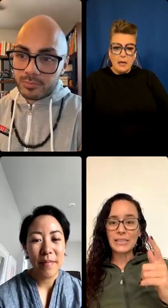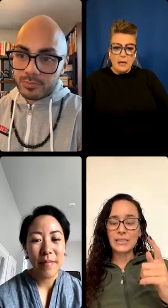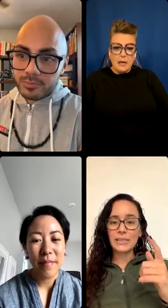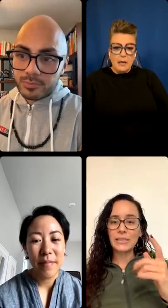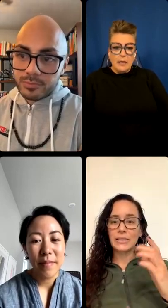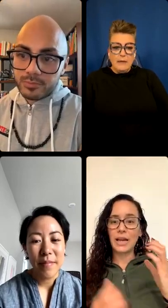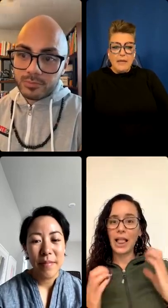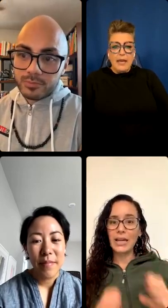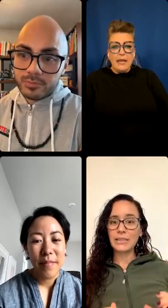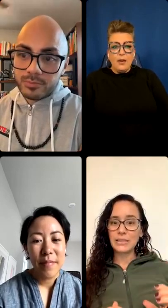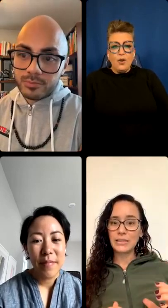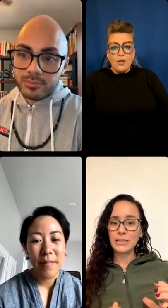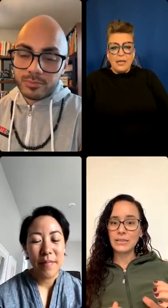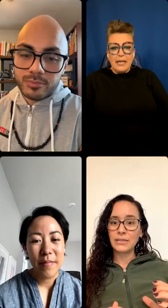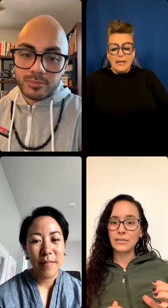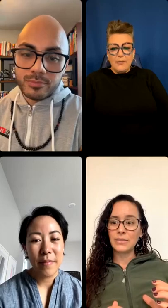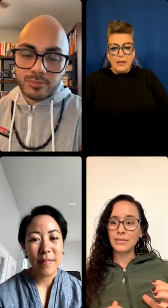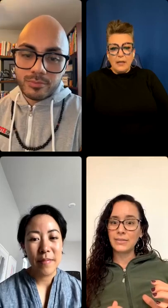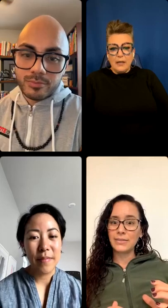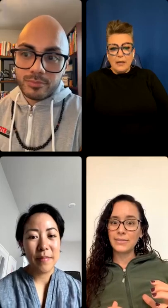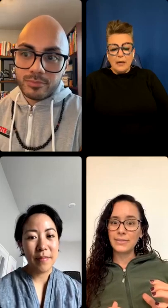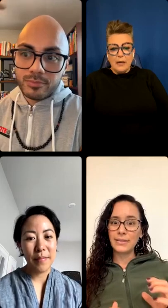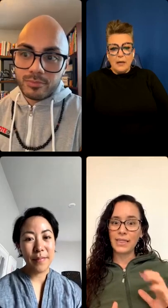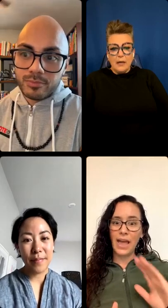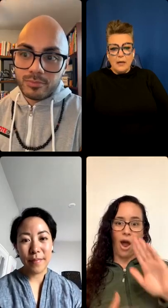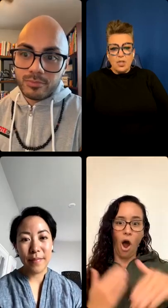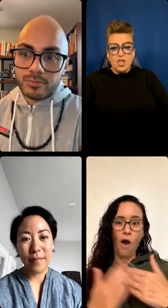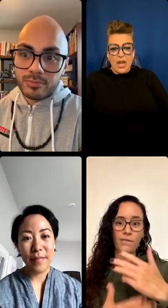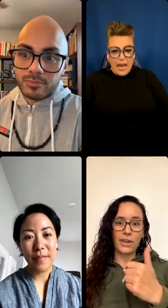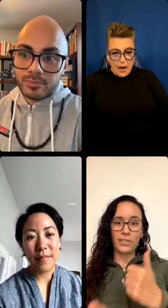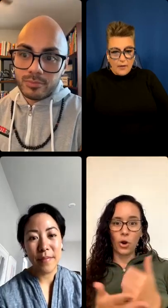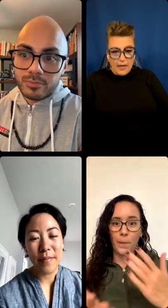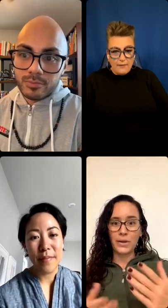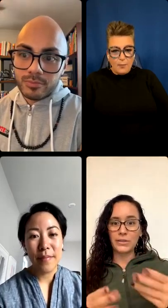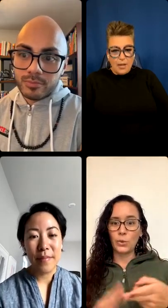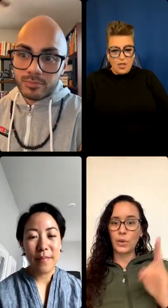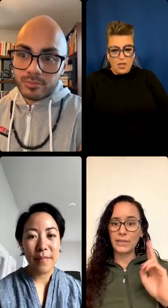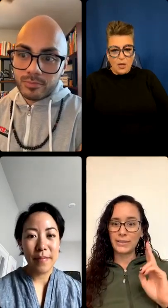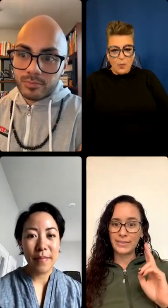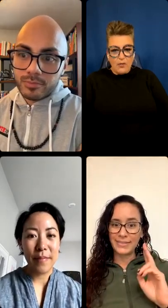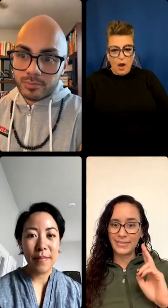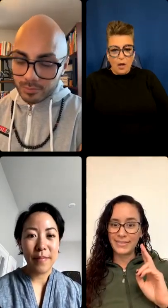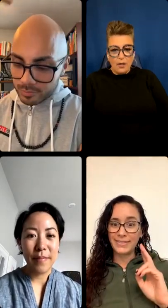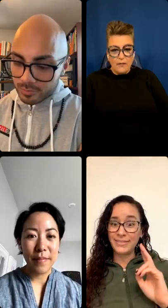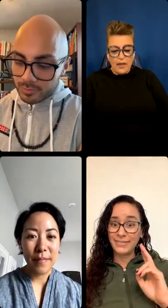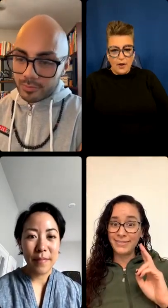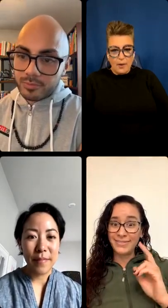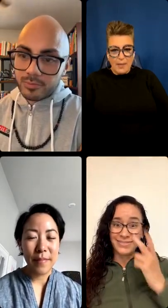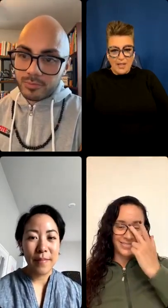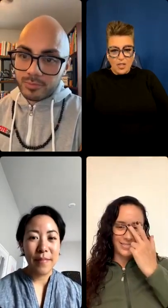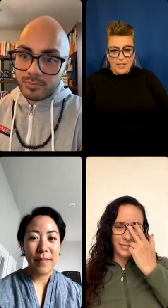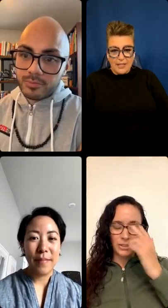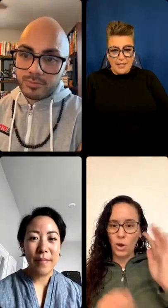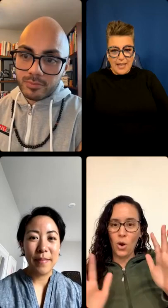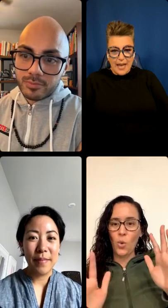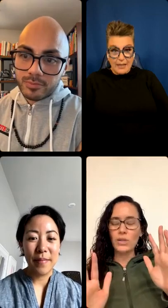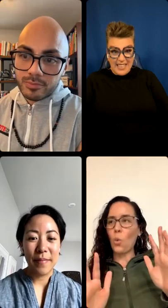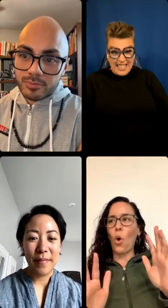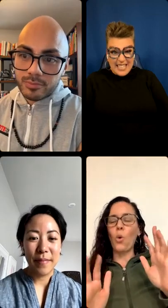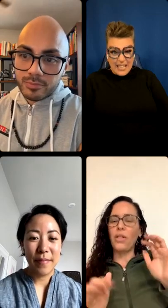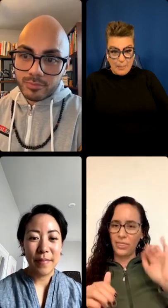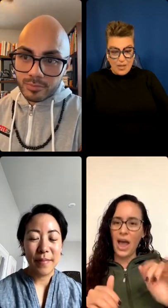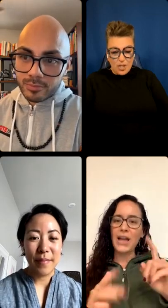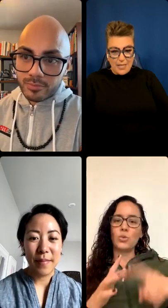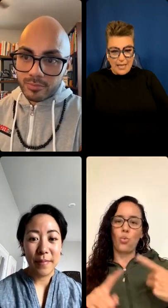And they couldn't even share the information with all of their patients, that